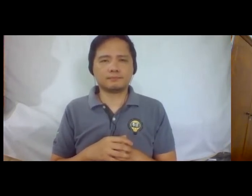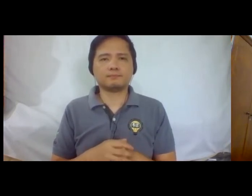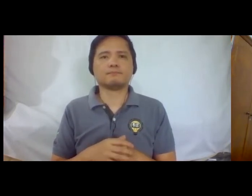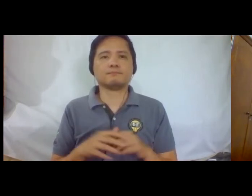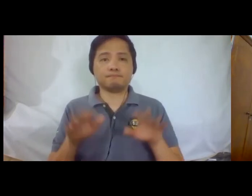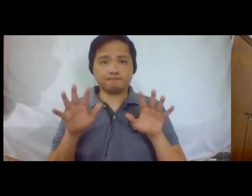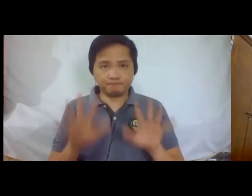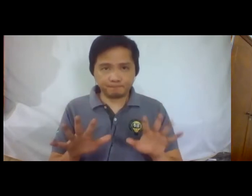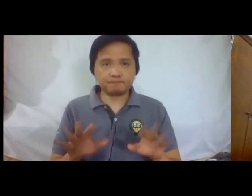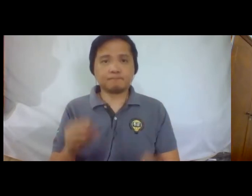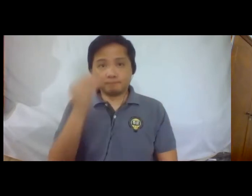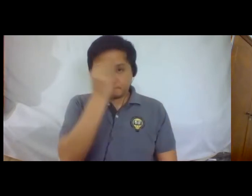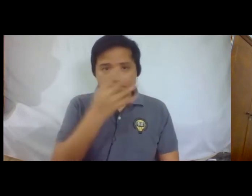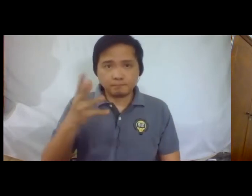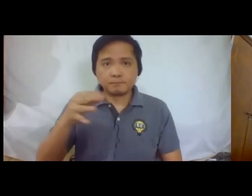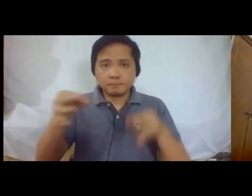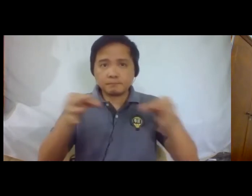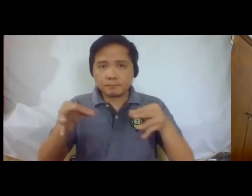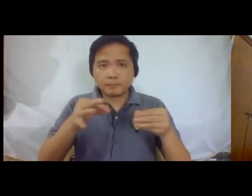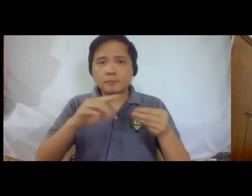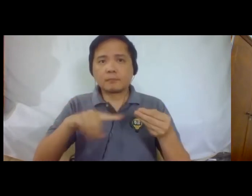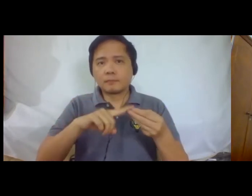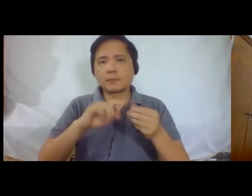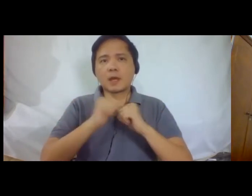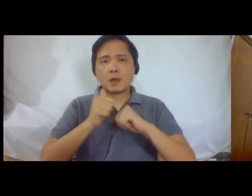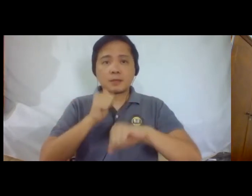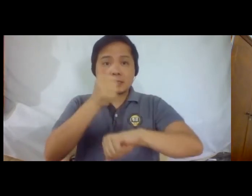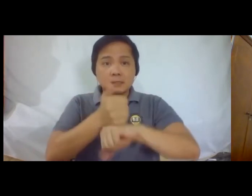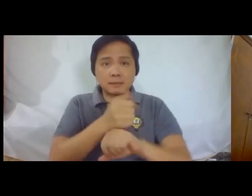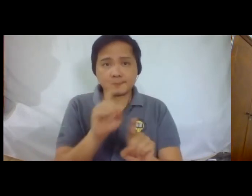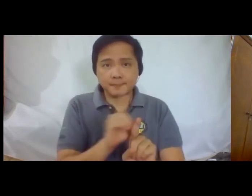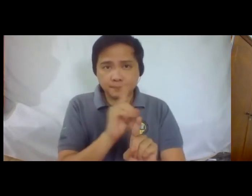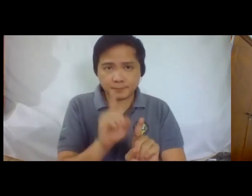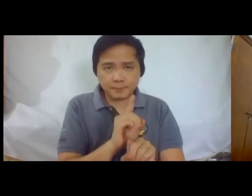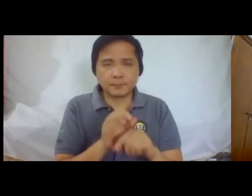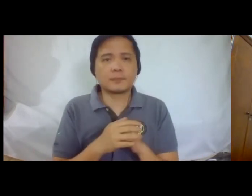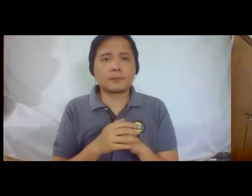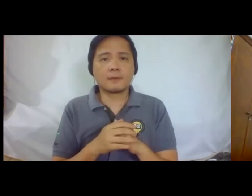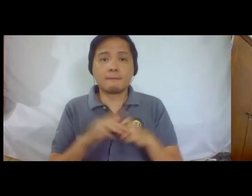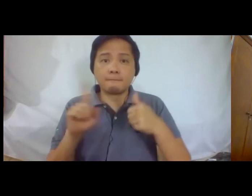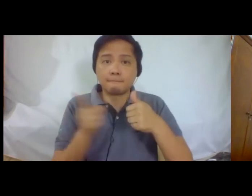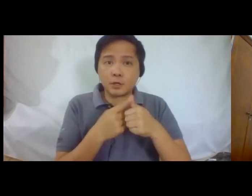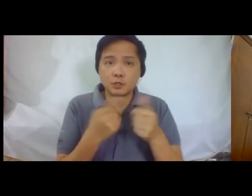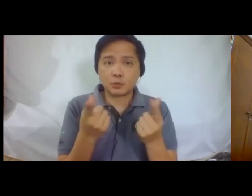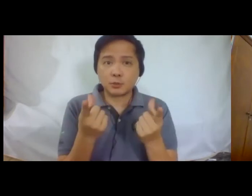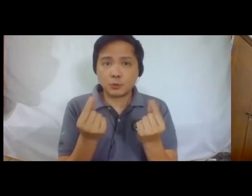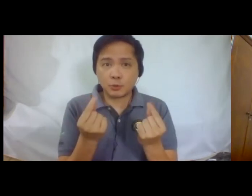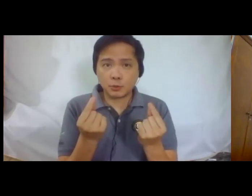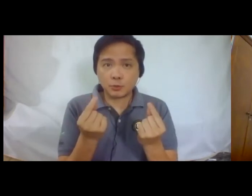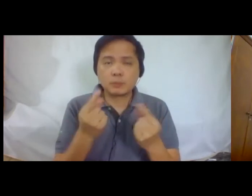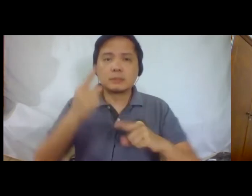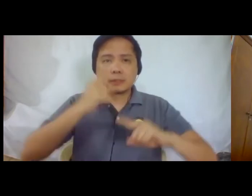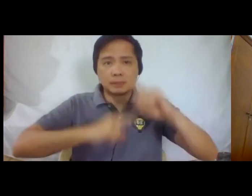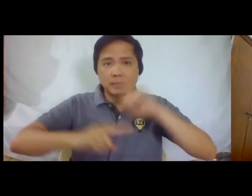dictionary, the first thing we want to do is divide signs into one-handed